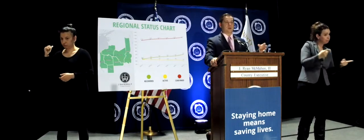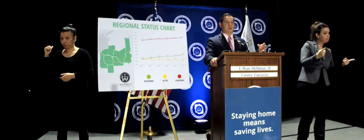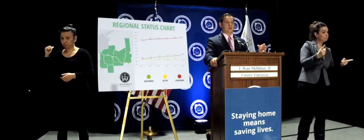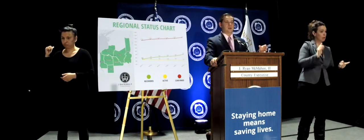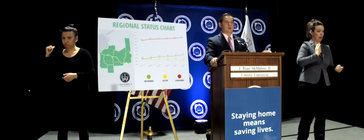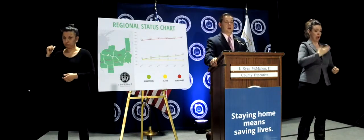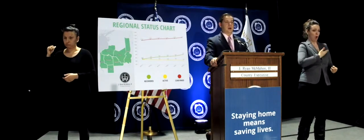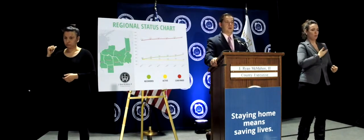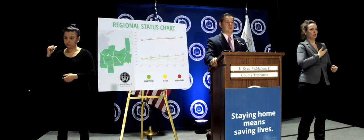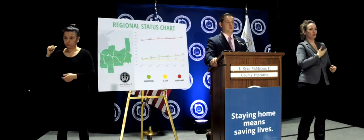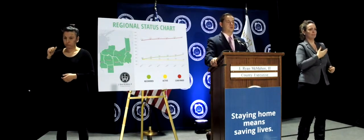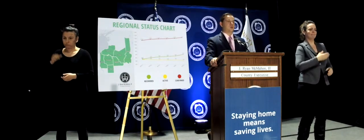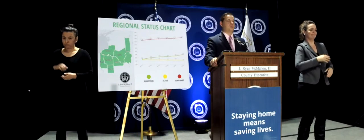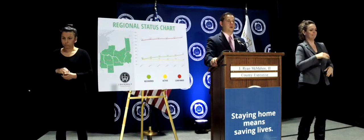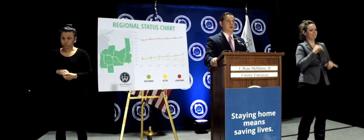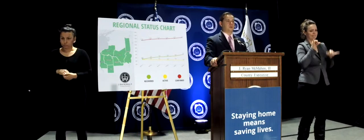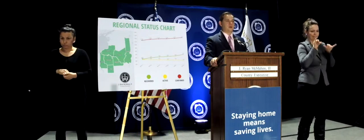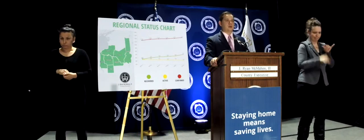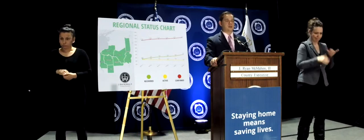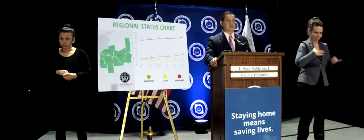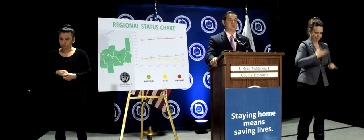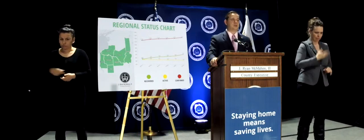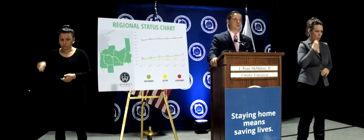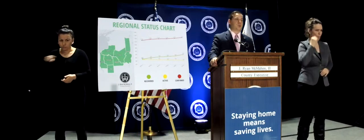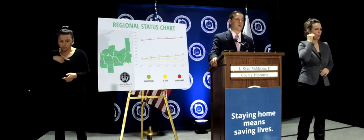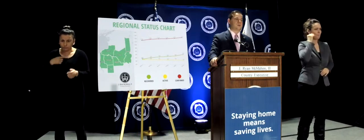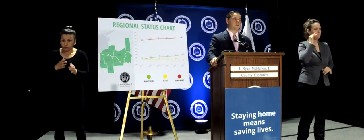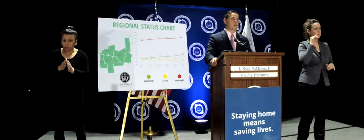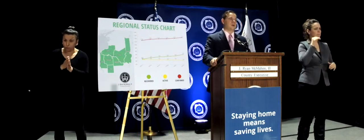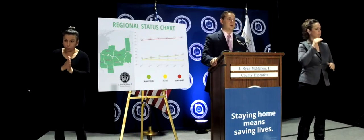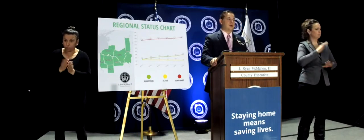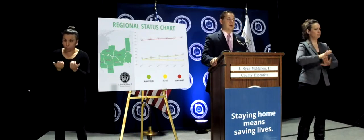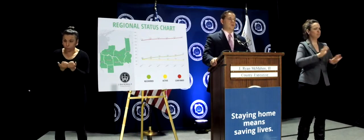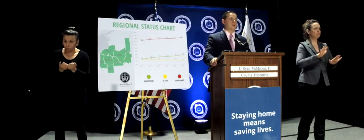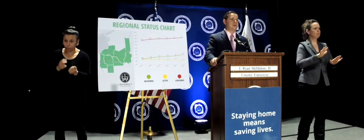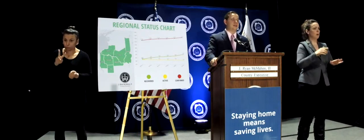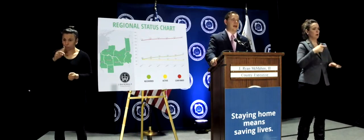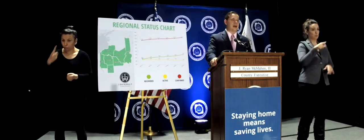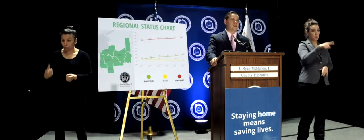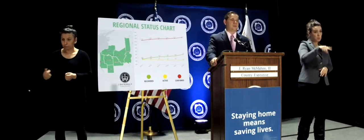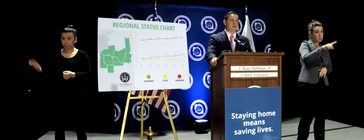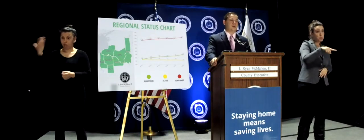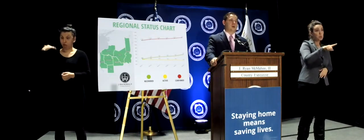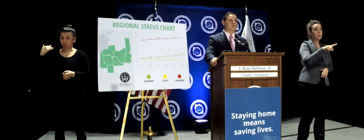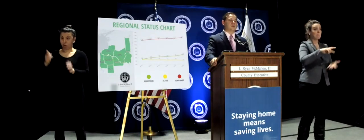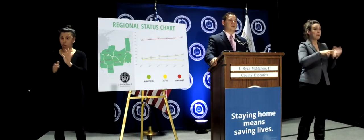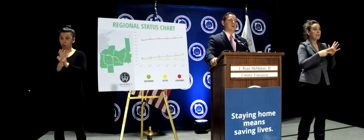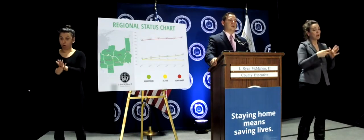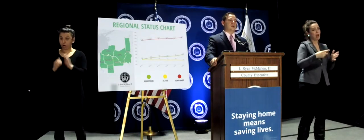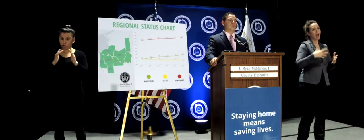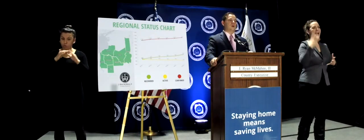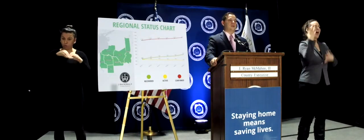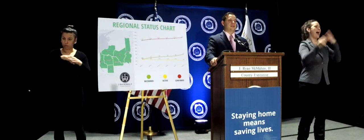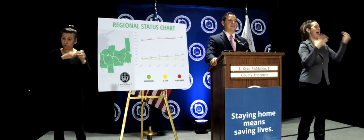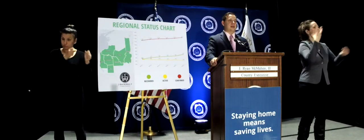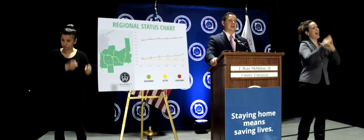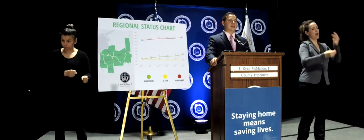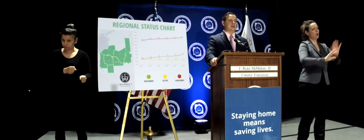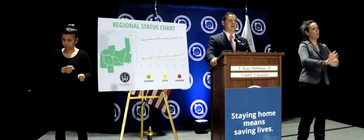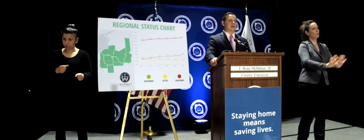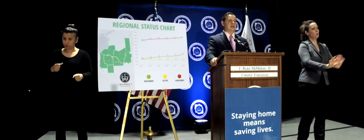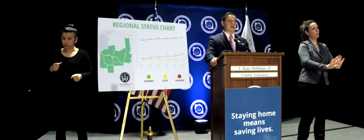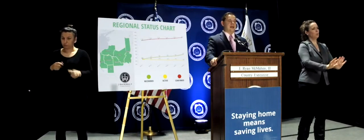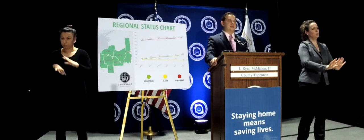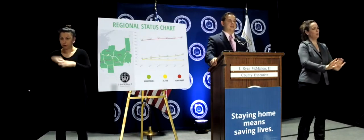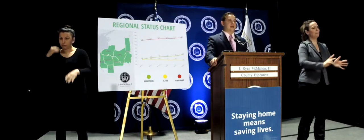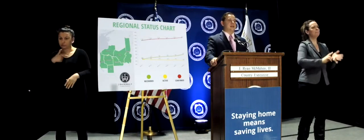the community for the 2-week period of a voluntary shelter in place. And we did that because it was a